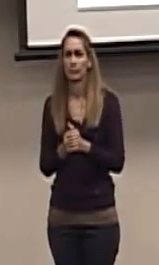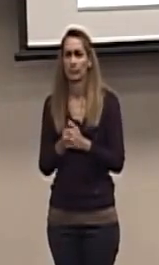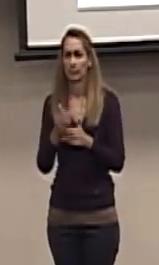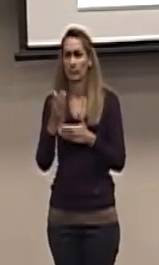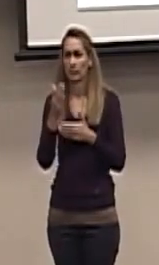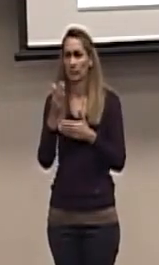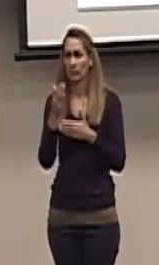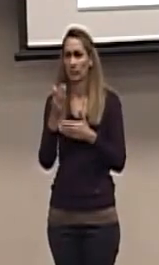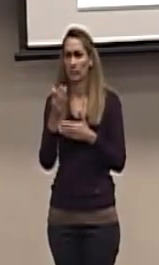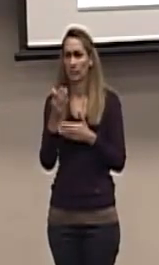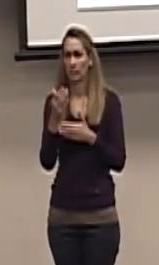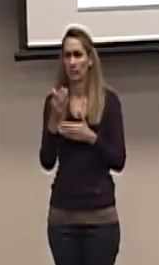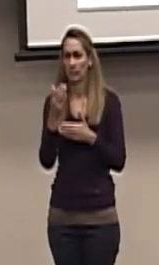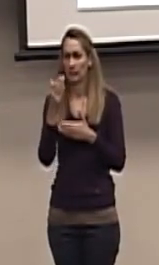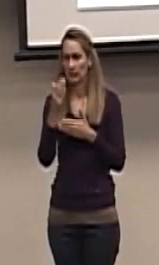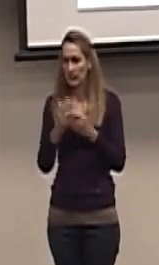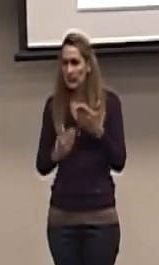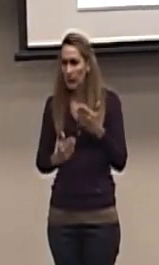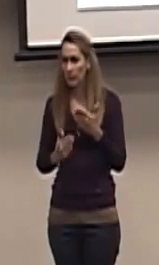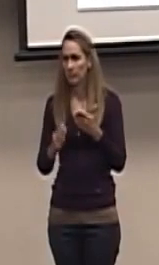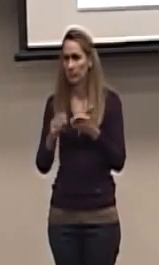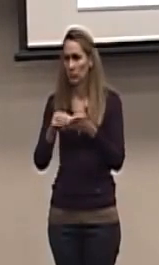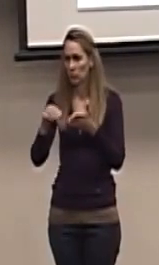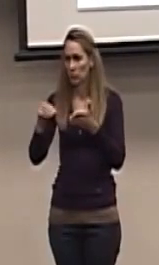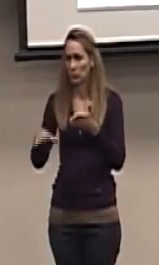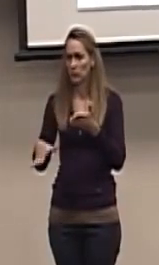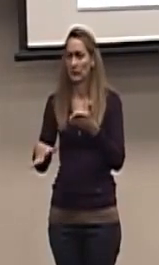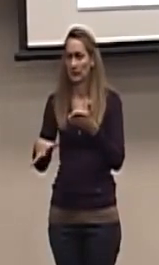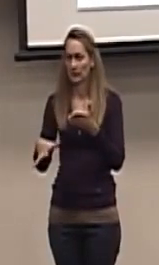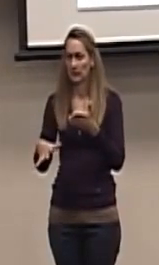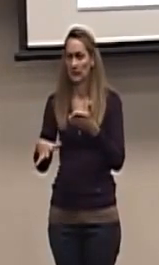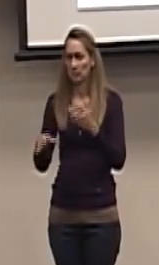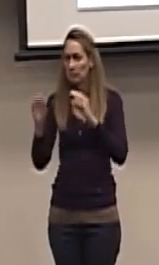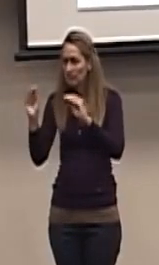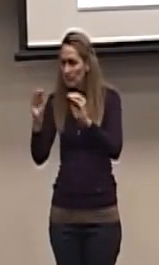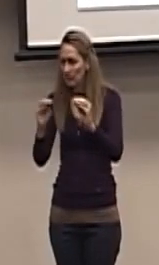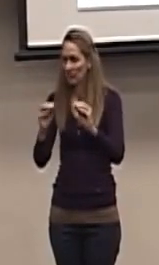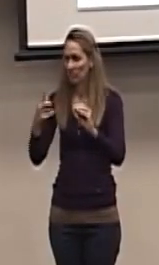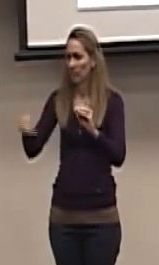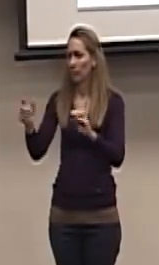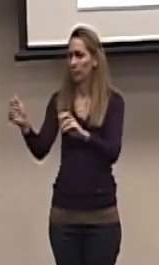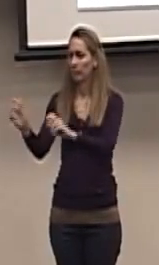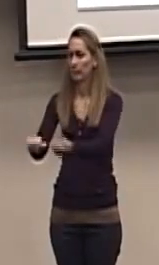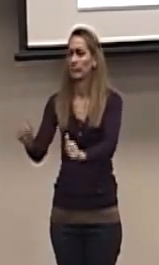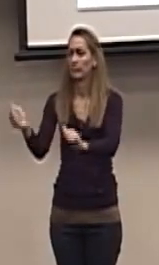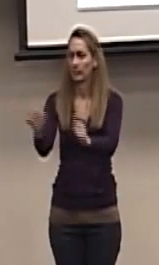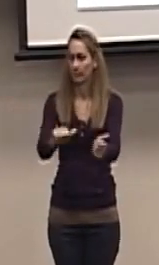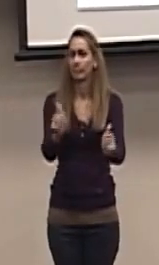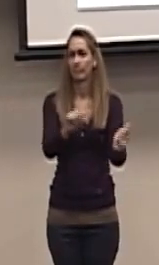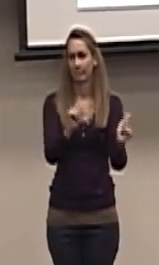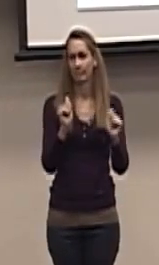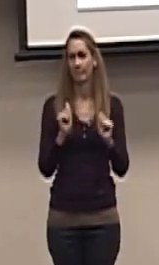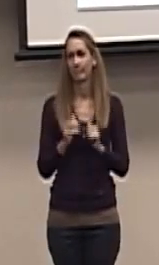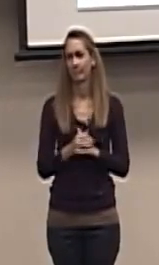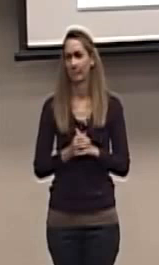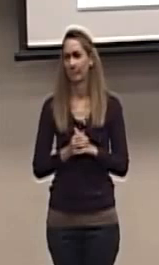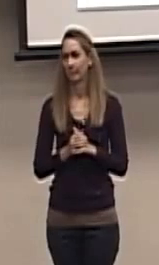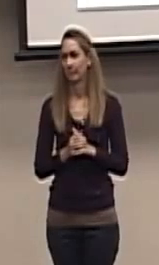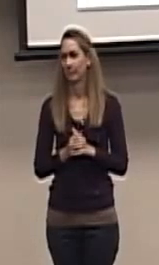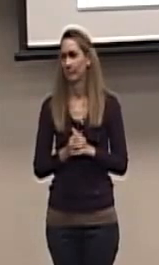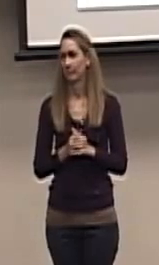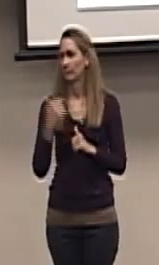the prospects being baptized as we go to the villages to evangelize. We